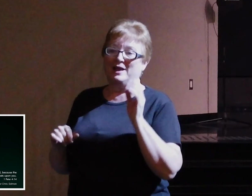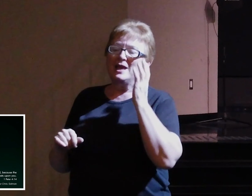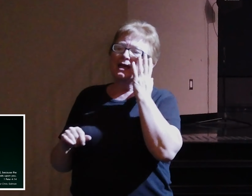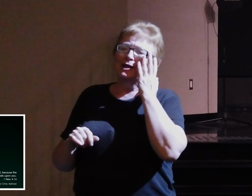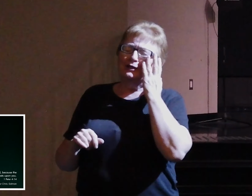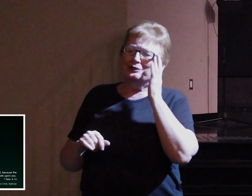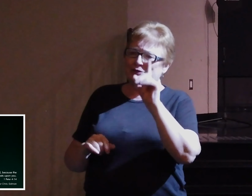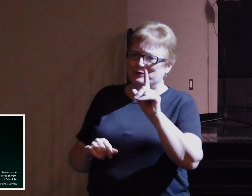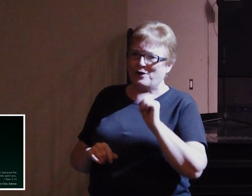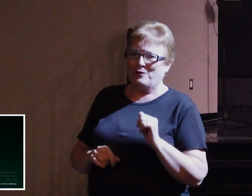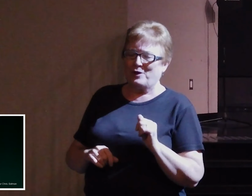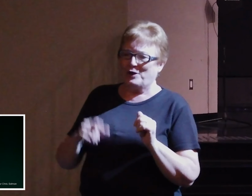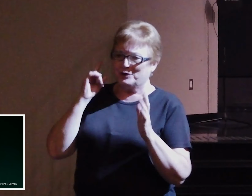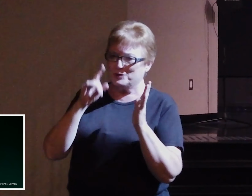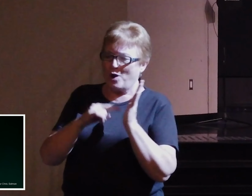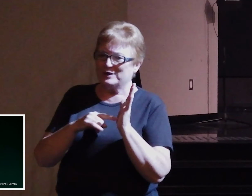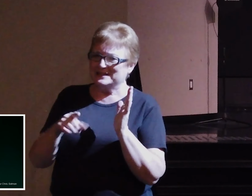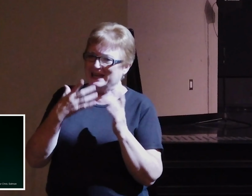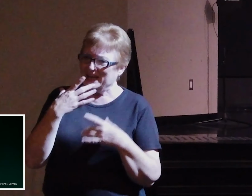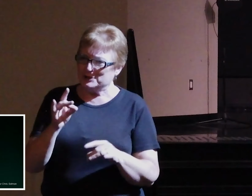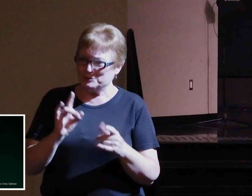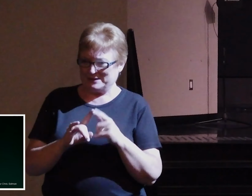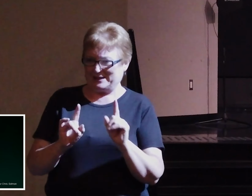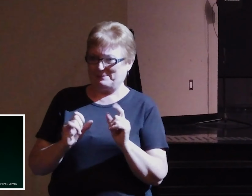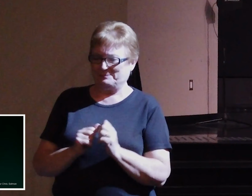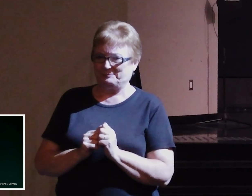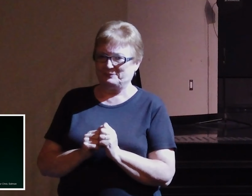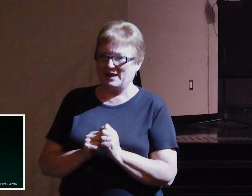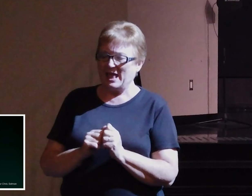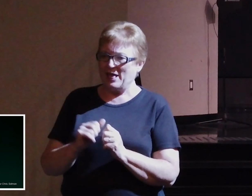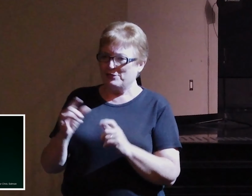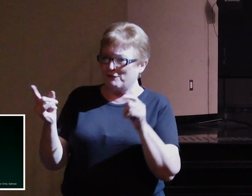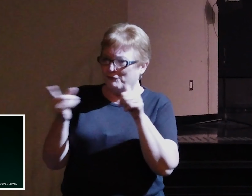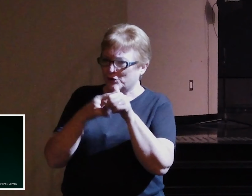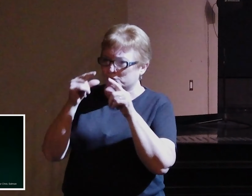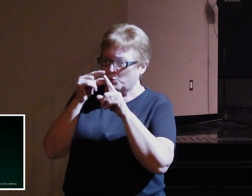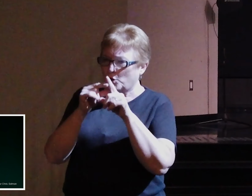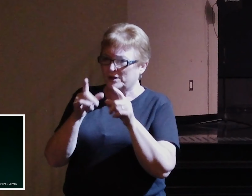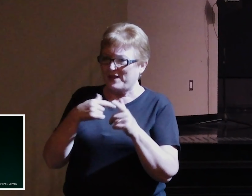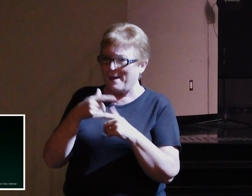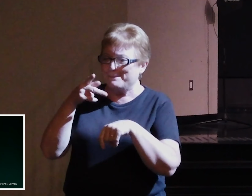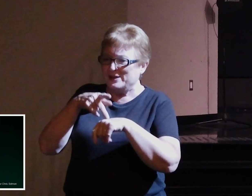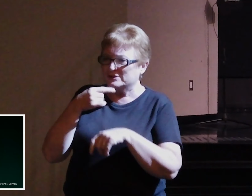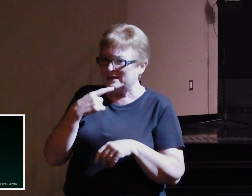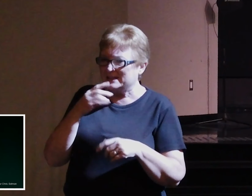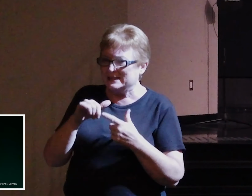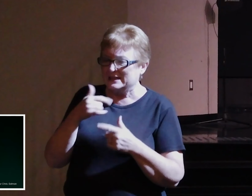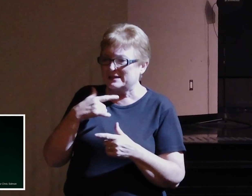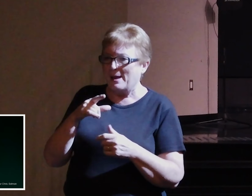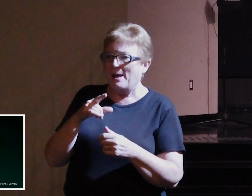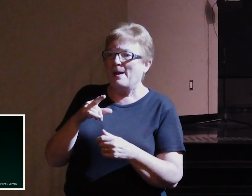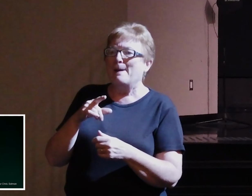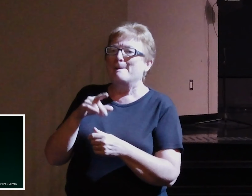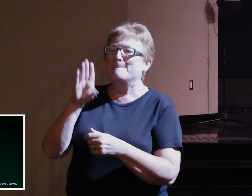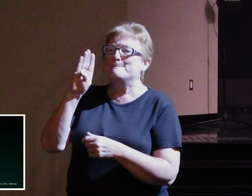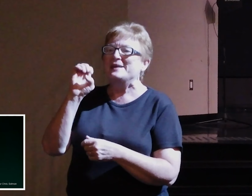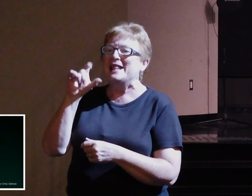one word to pull out something very, very important. The very first word Peter addresses them. He says, beloved.